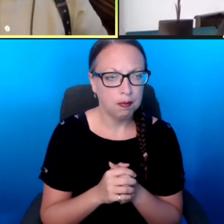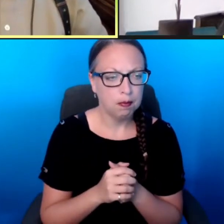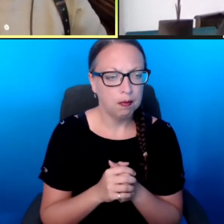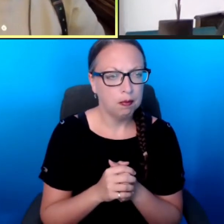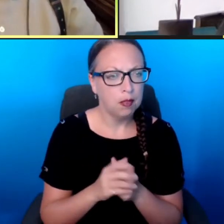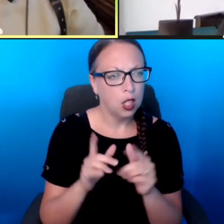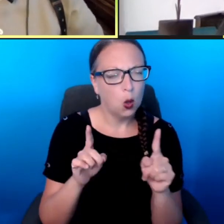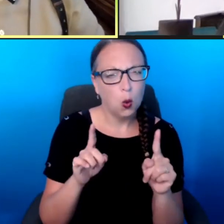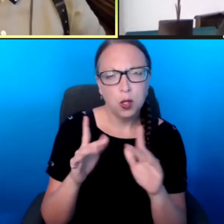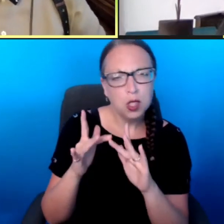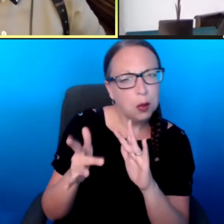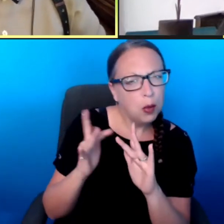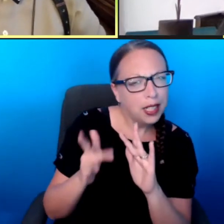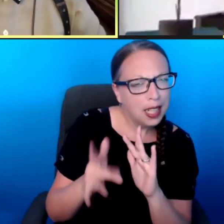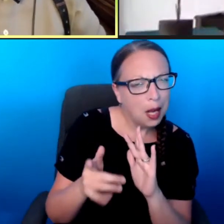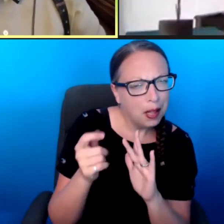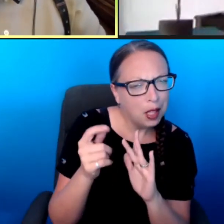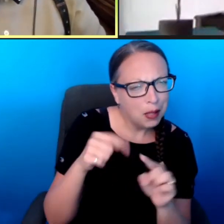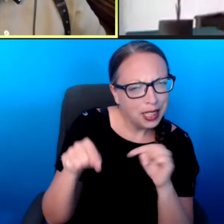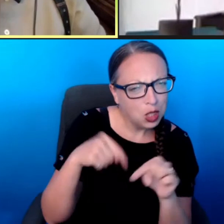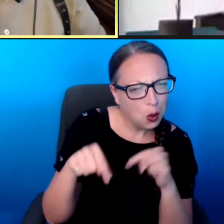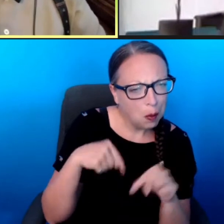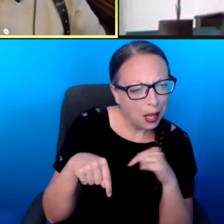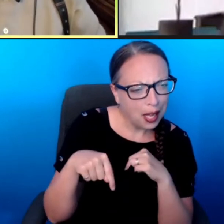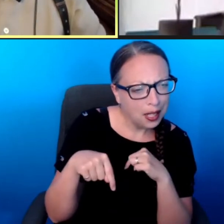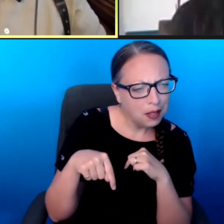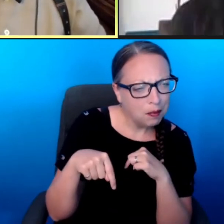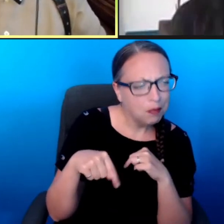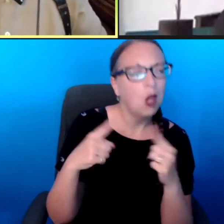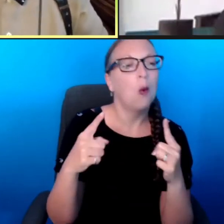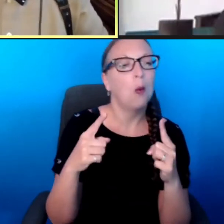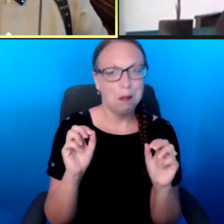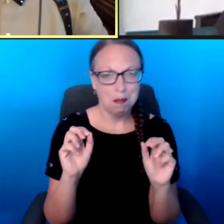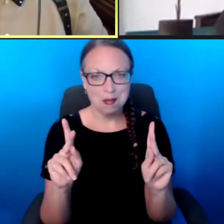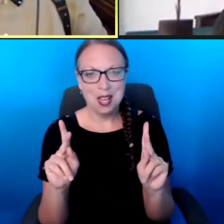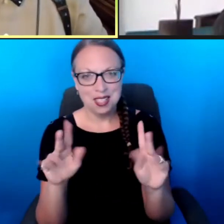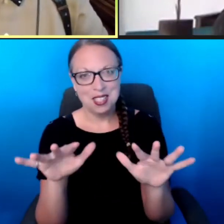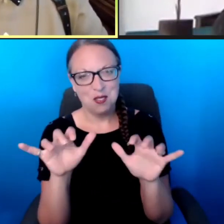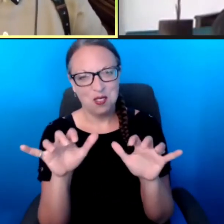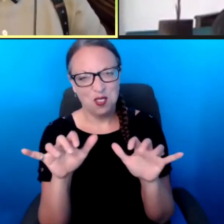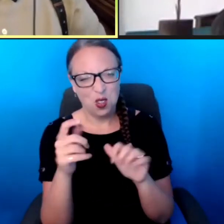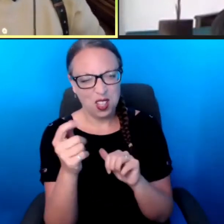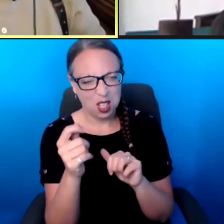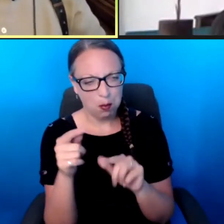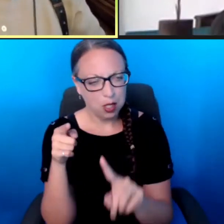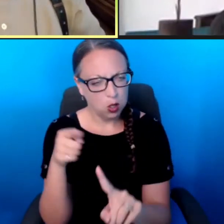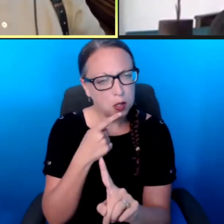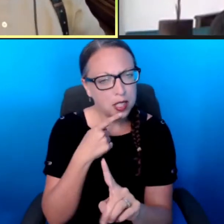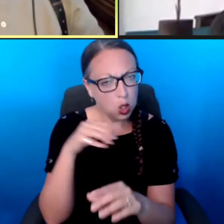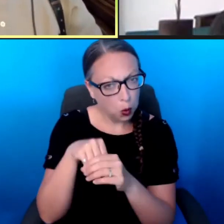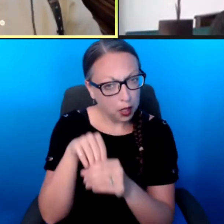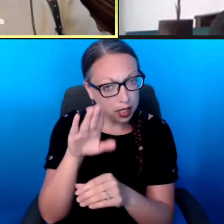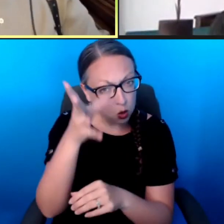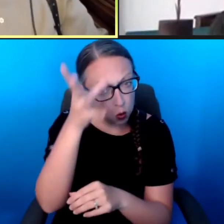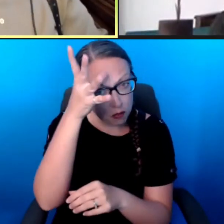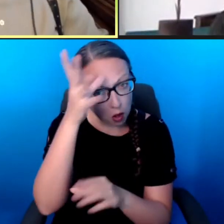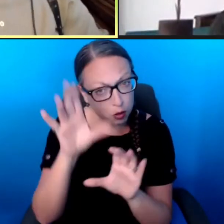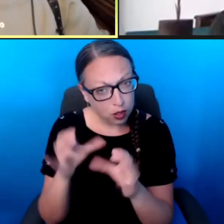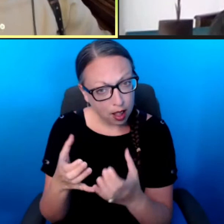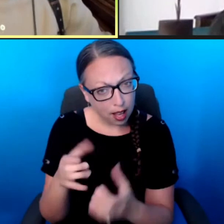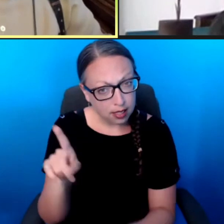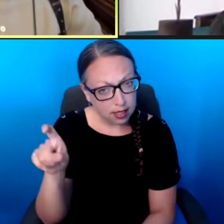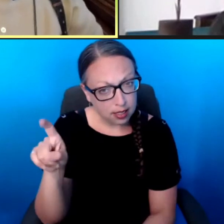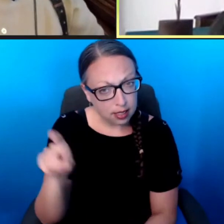You're breaking up, Fletch. You're breaking up. Yeah, I think you're frozen. There you go. So were you in your father's classes at all,